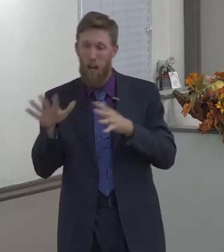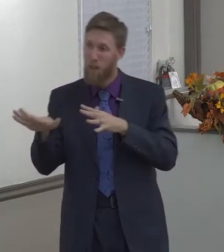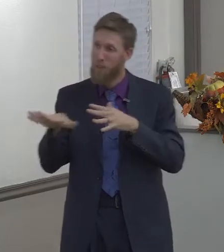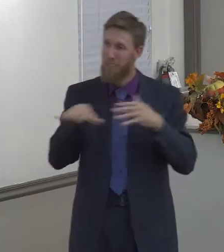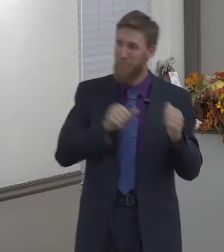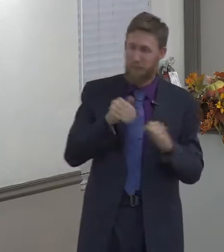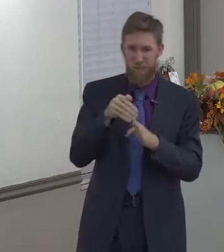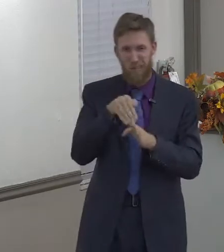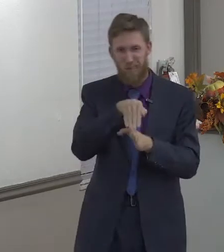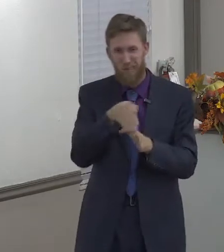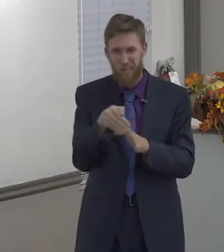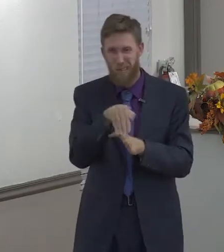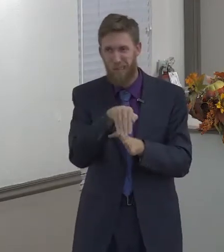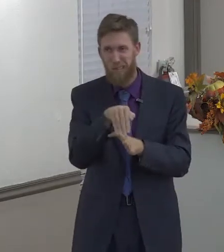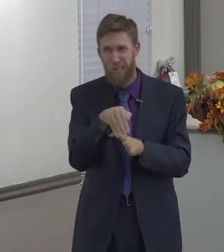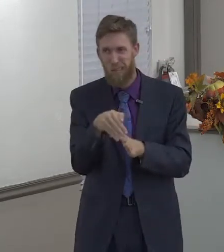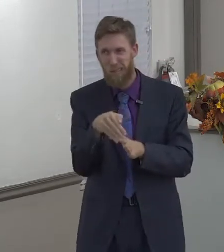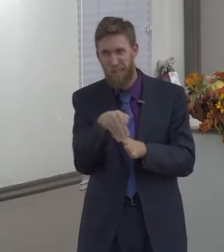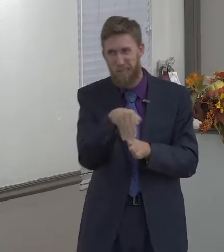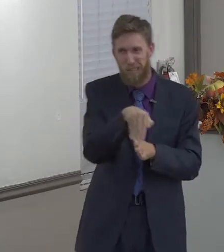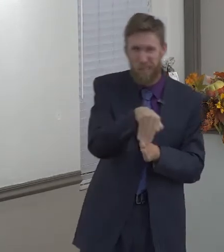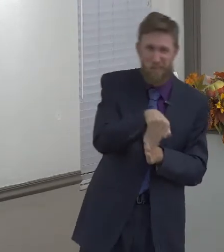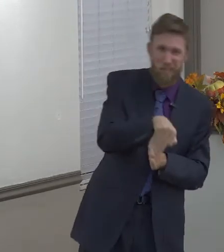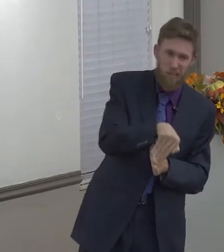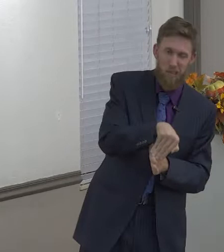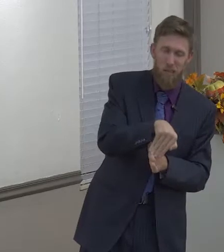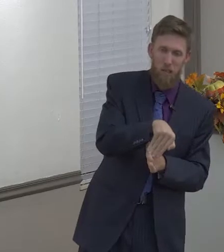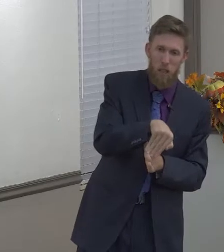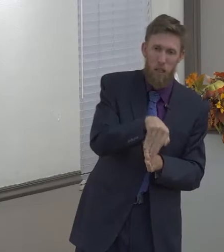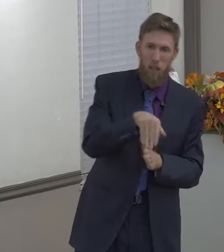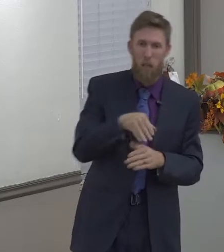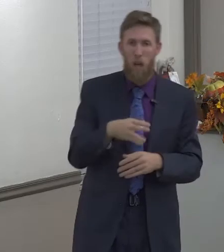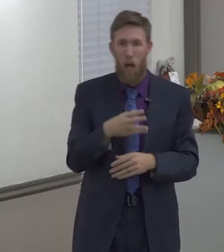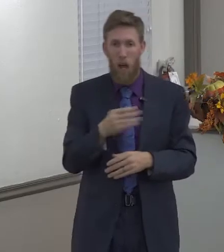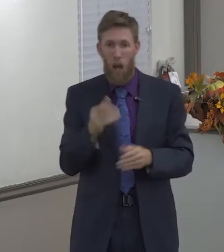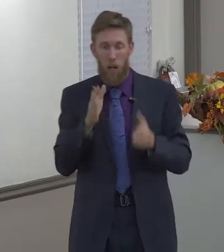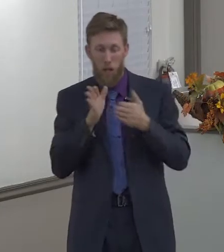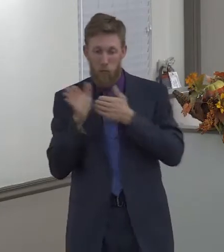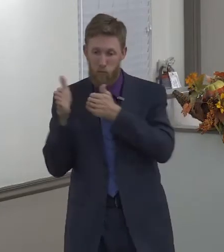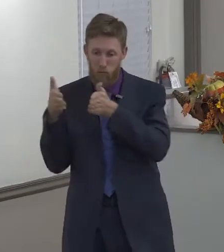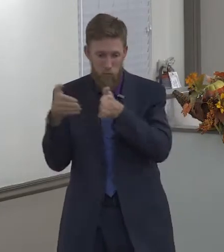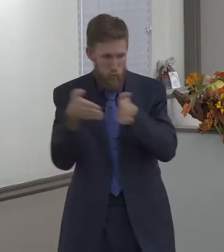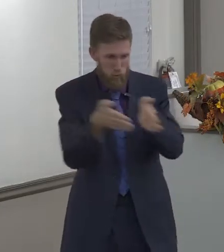The pastor, the leadership convinces themselves that they need to do something different.